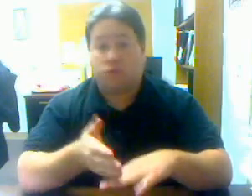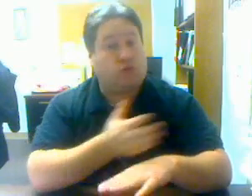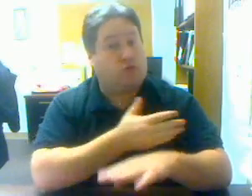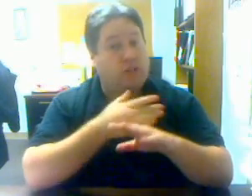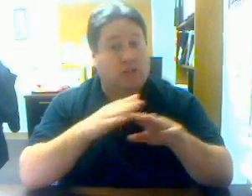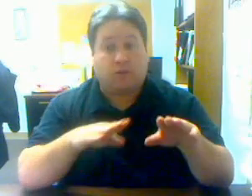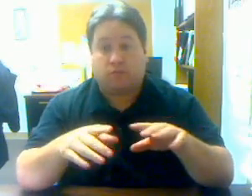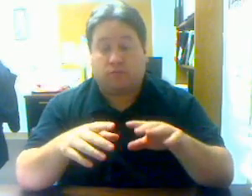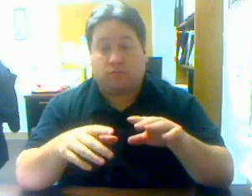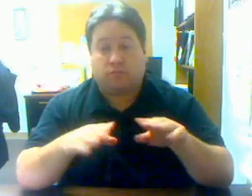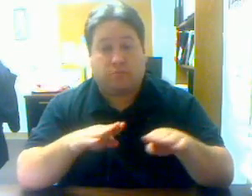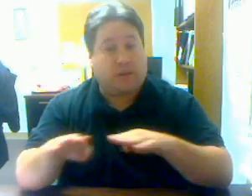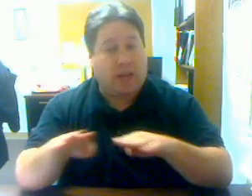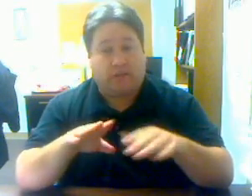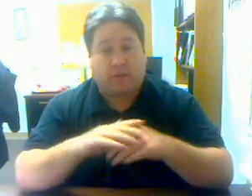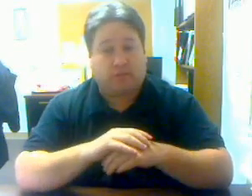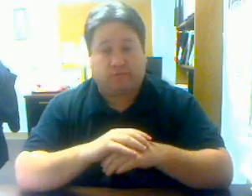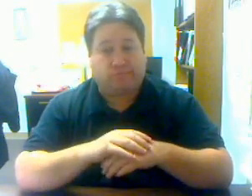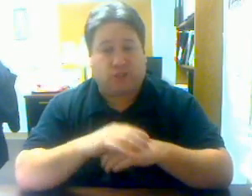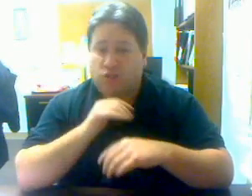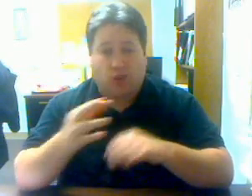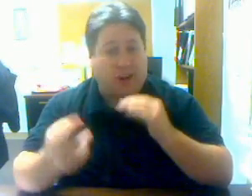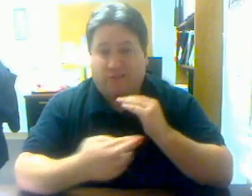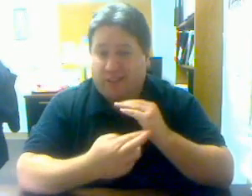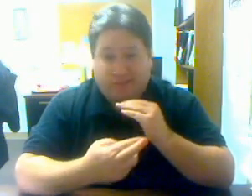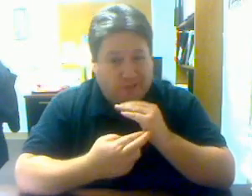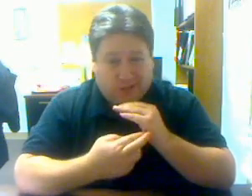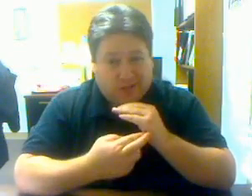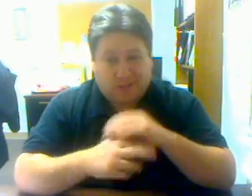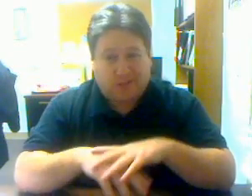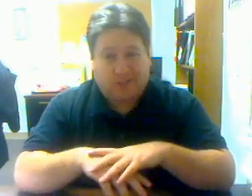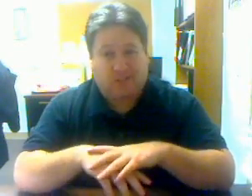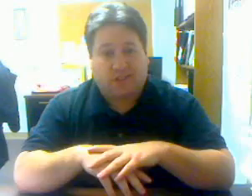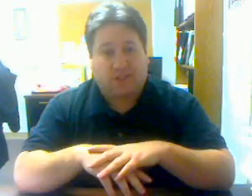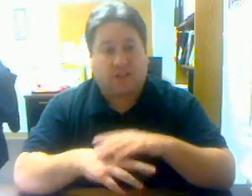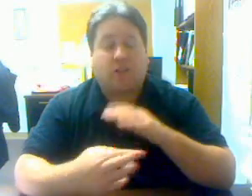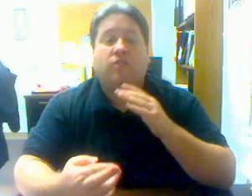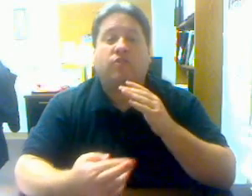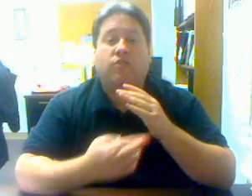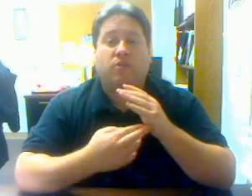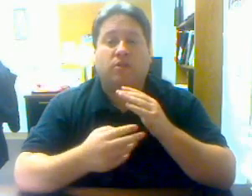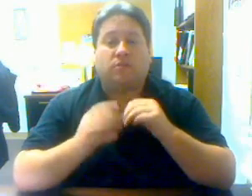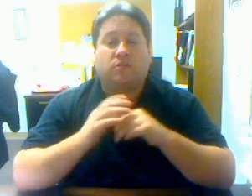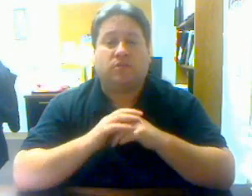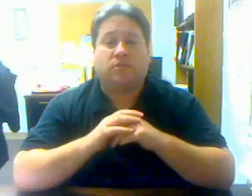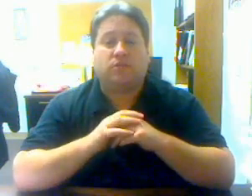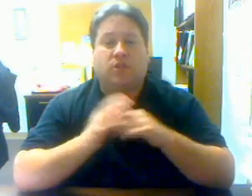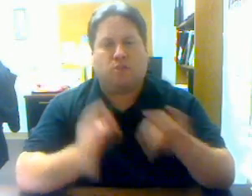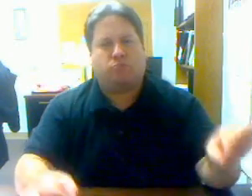not a reinforcer. That's important. So reinforcers need to be delivered as specified in the behavior